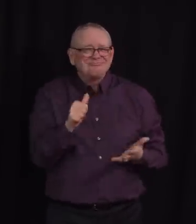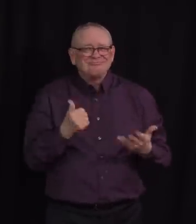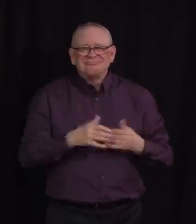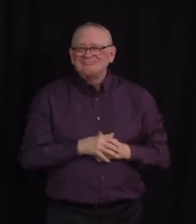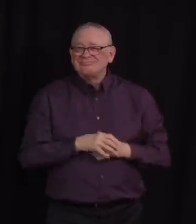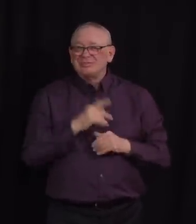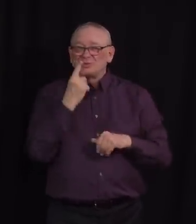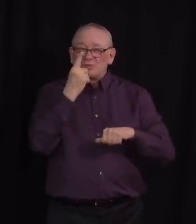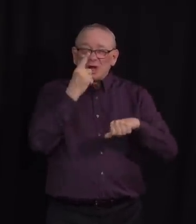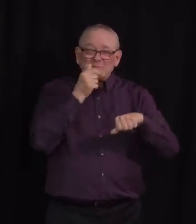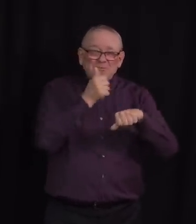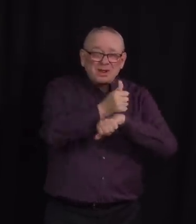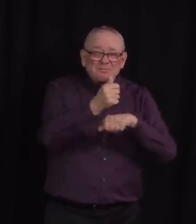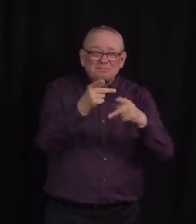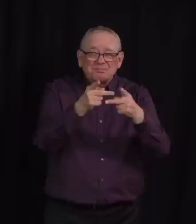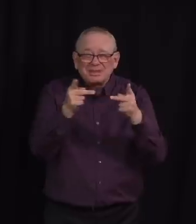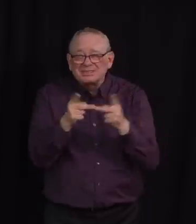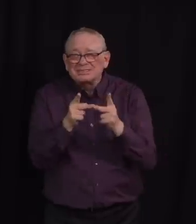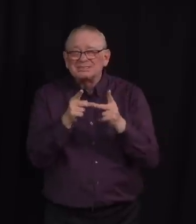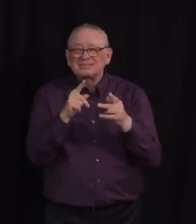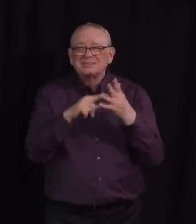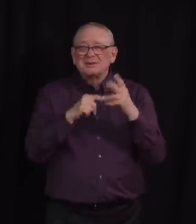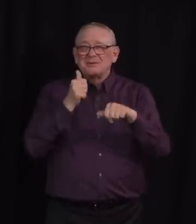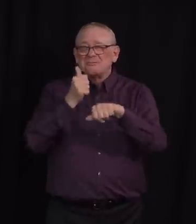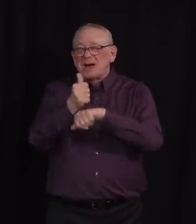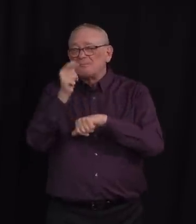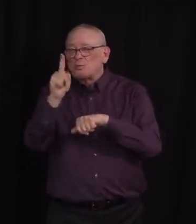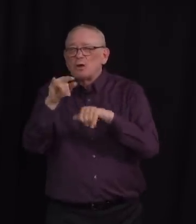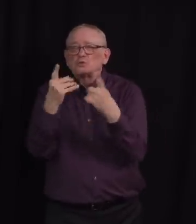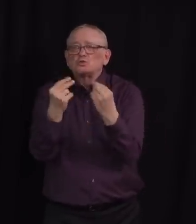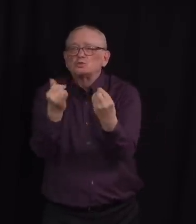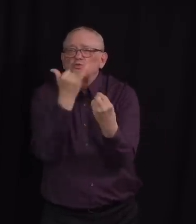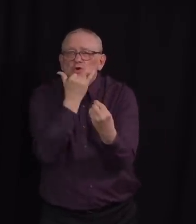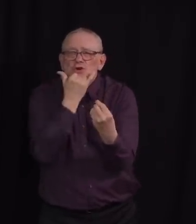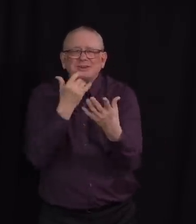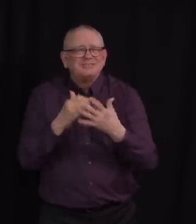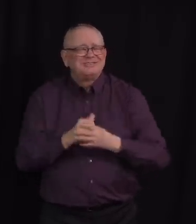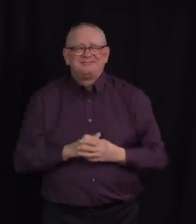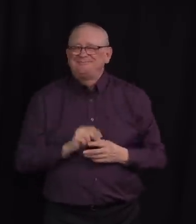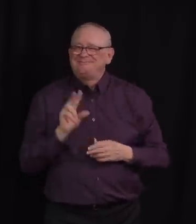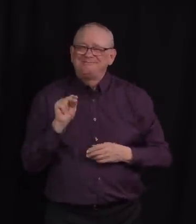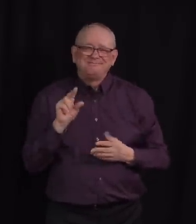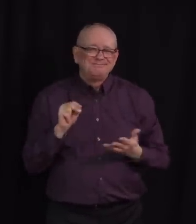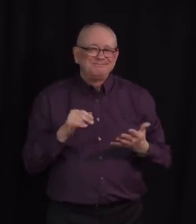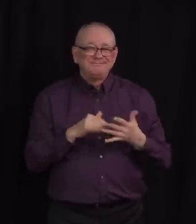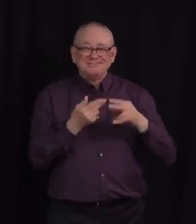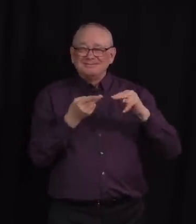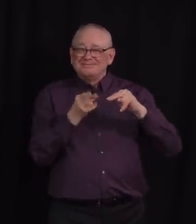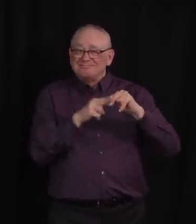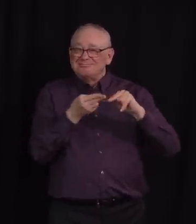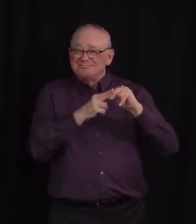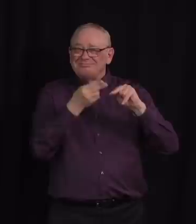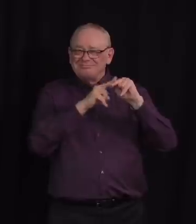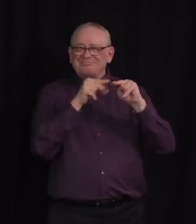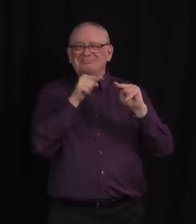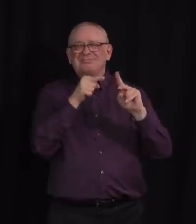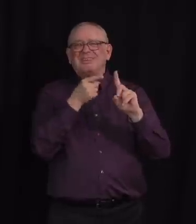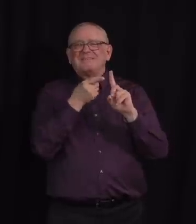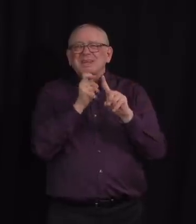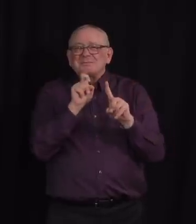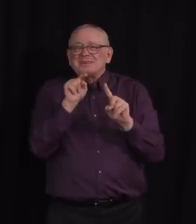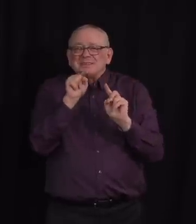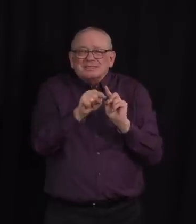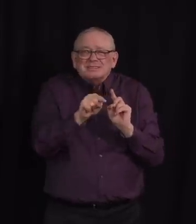risk. Instead, the growth we are seeing is the result of the little moments in many different settings, when we come in